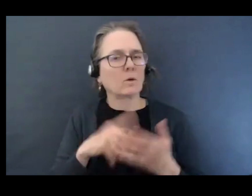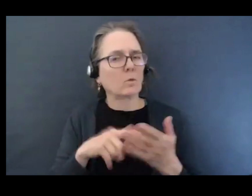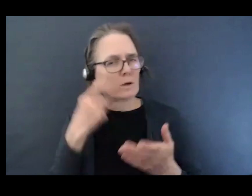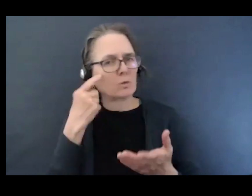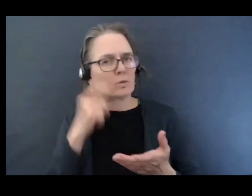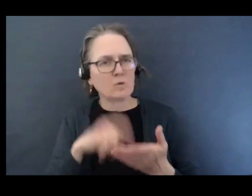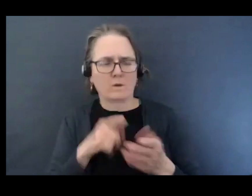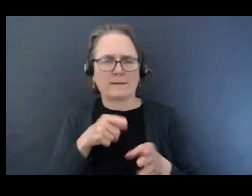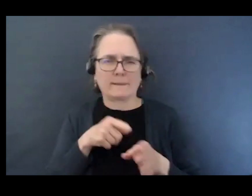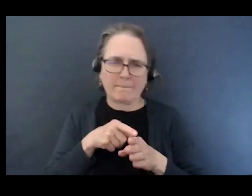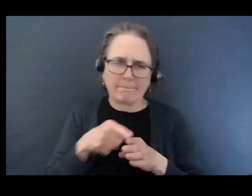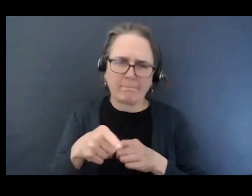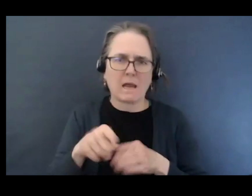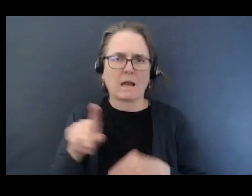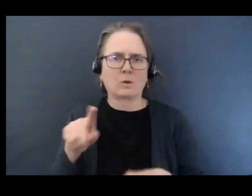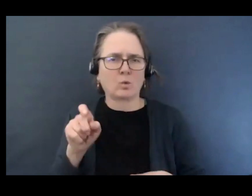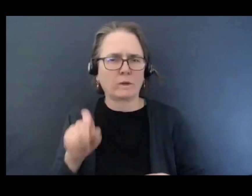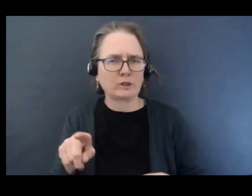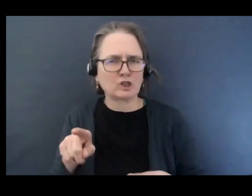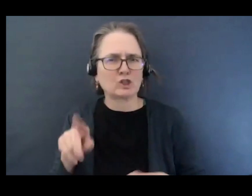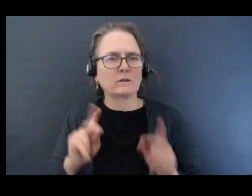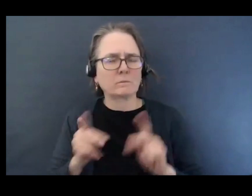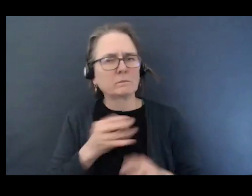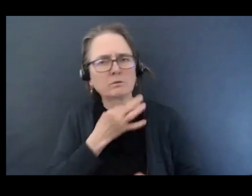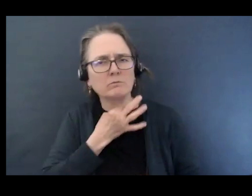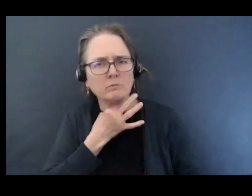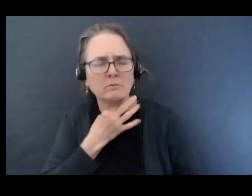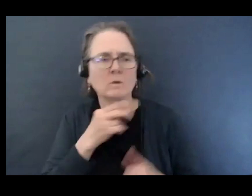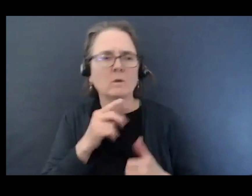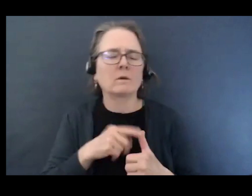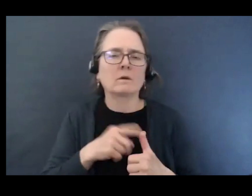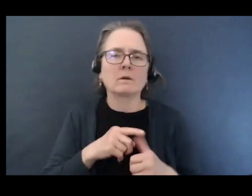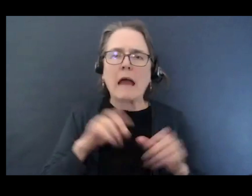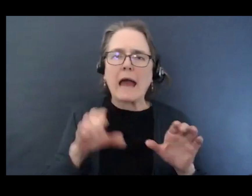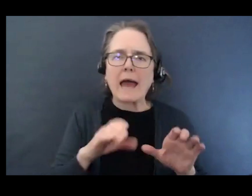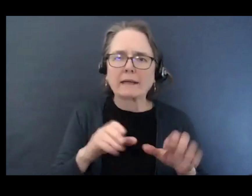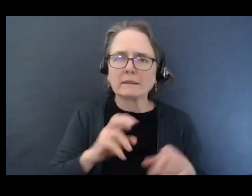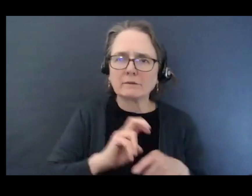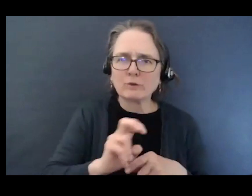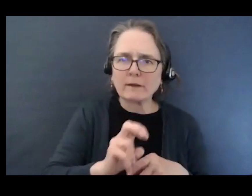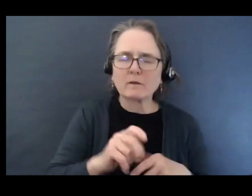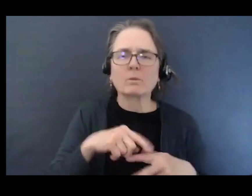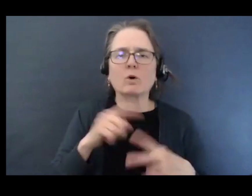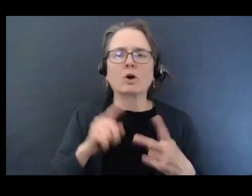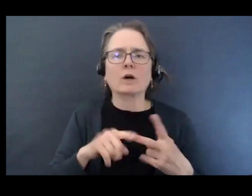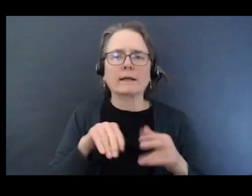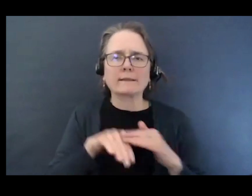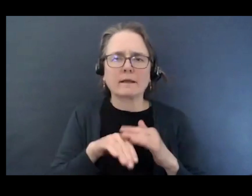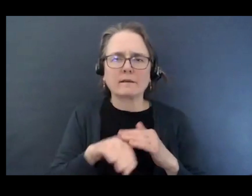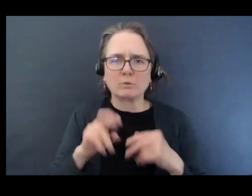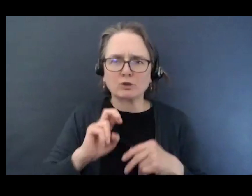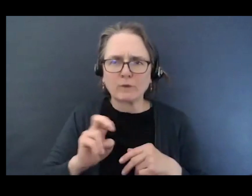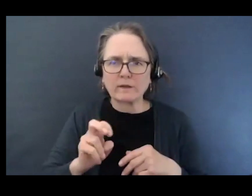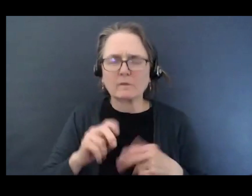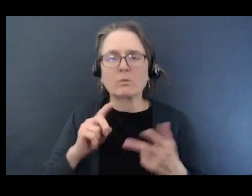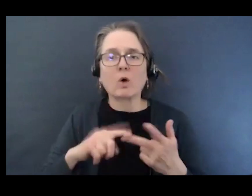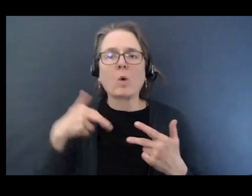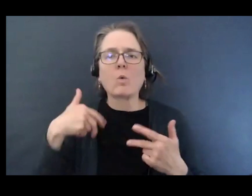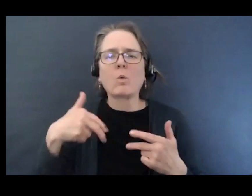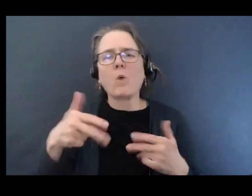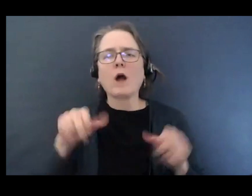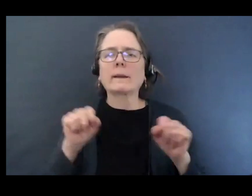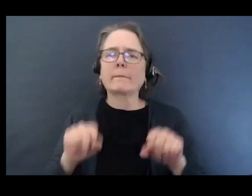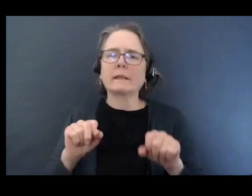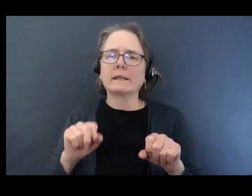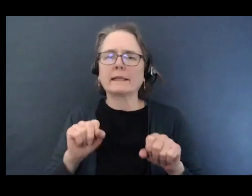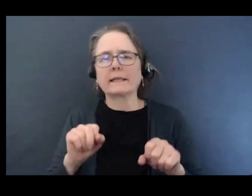answer pertaining to any of the following: active transport, accessible transport, walkability, access to